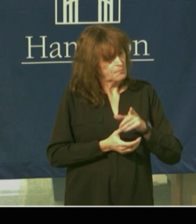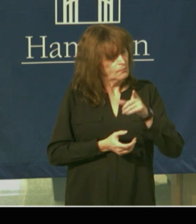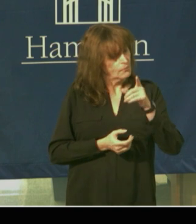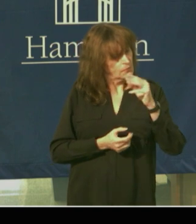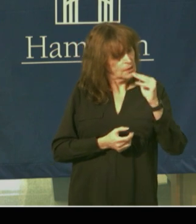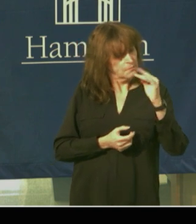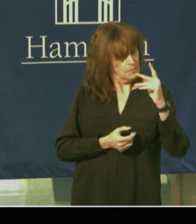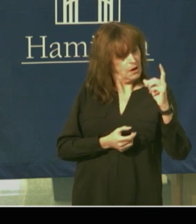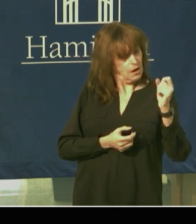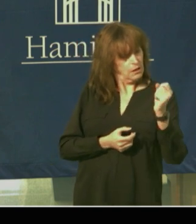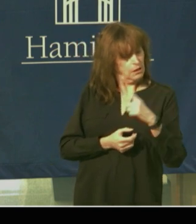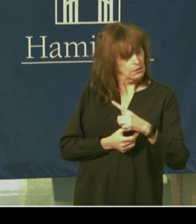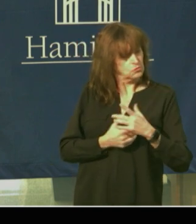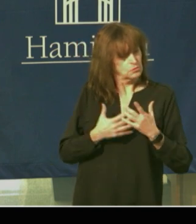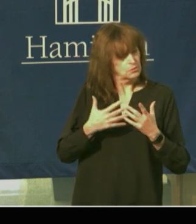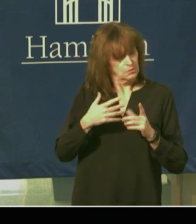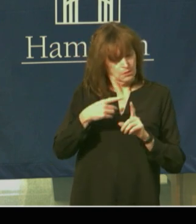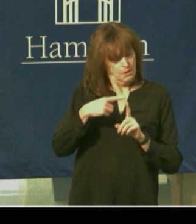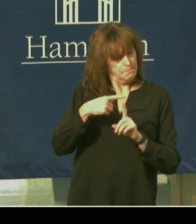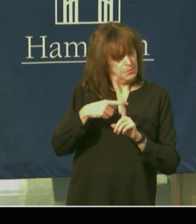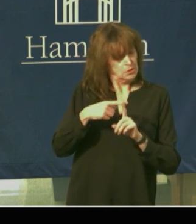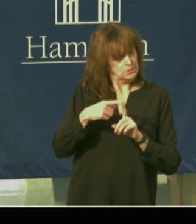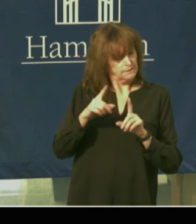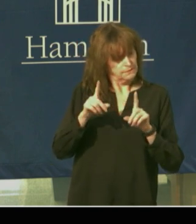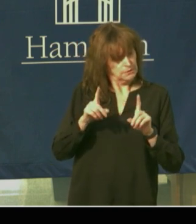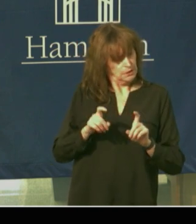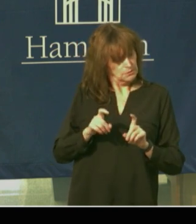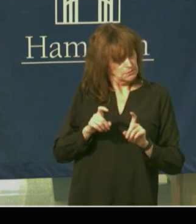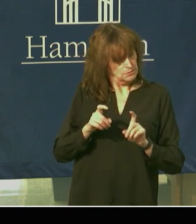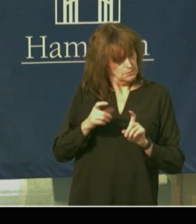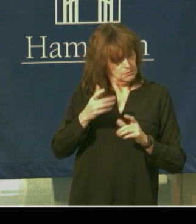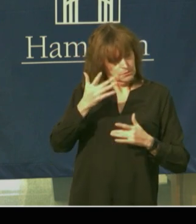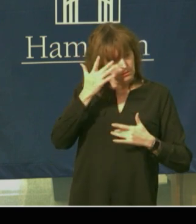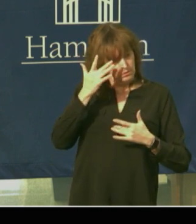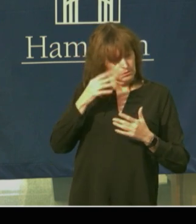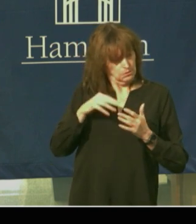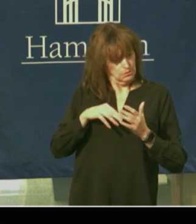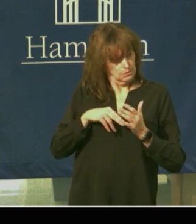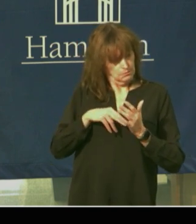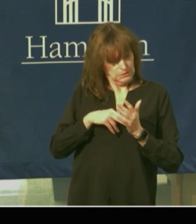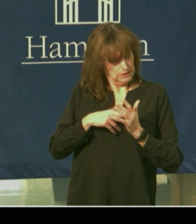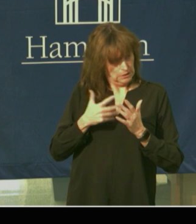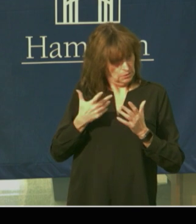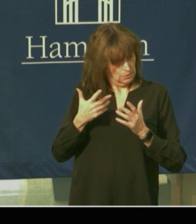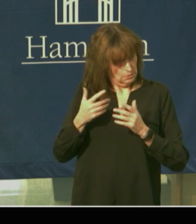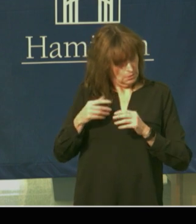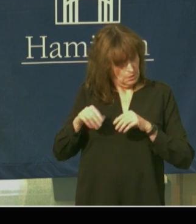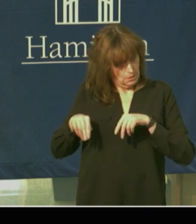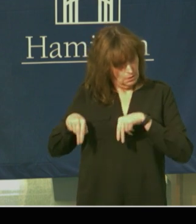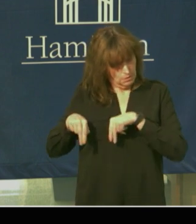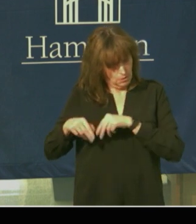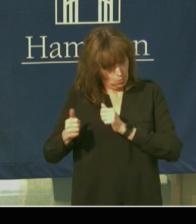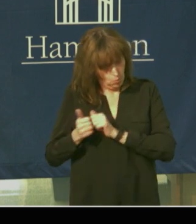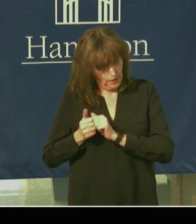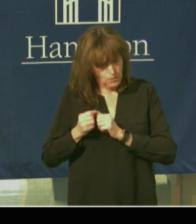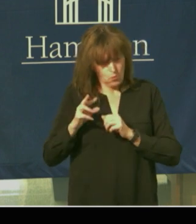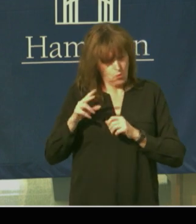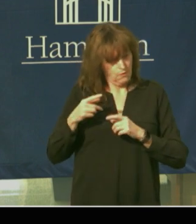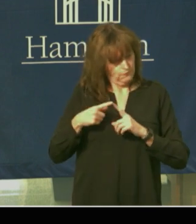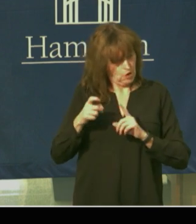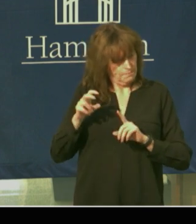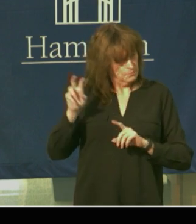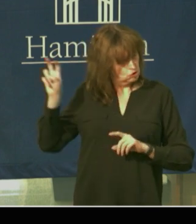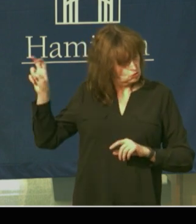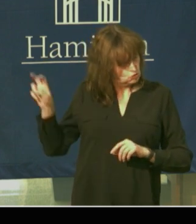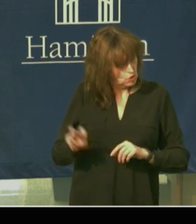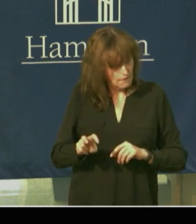met or been in contact with people who have been traveling abroad, sir? Well, I'm glad you asked that, Mike. So we certainly have a